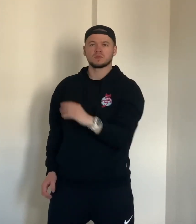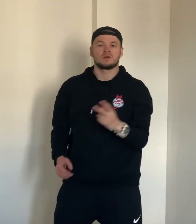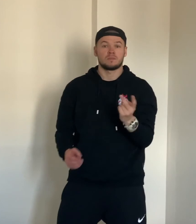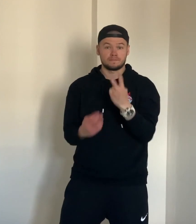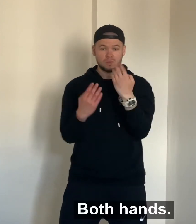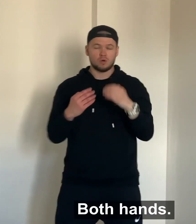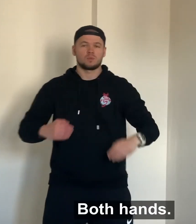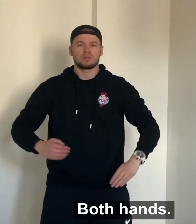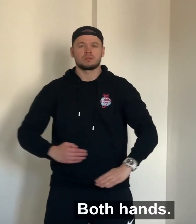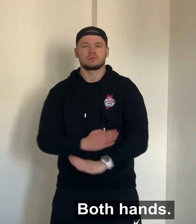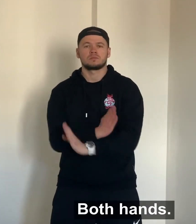Both hands.